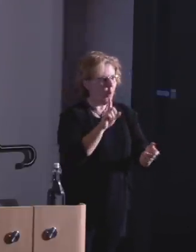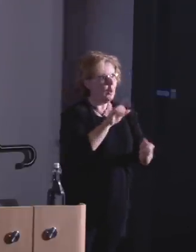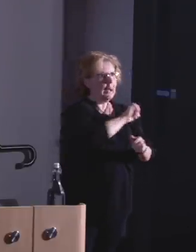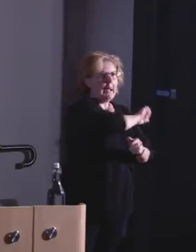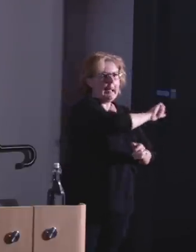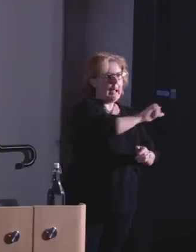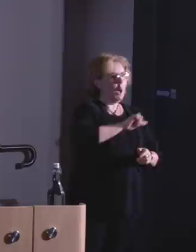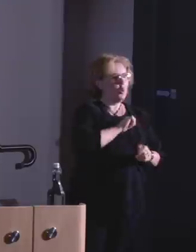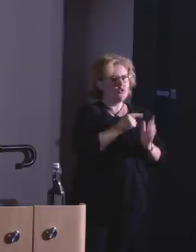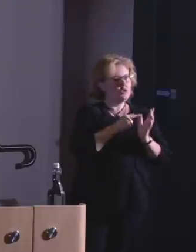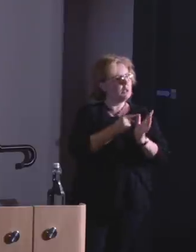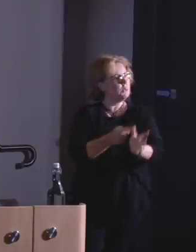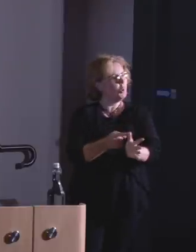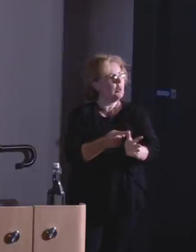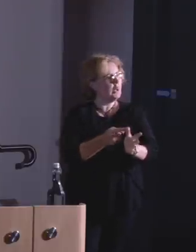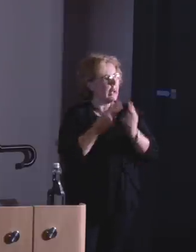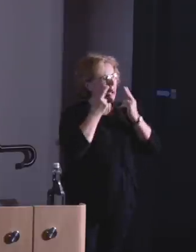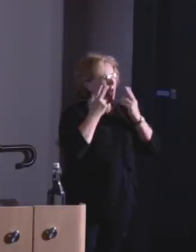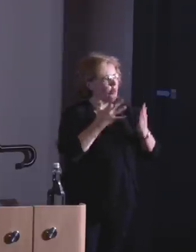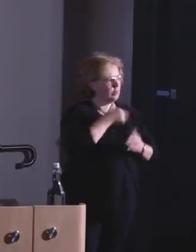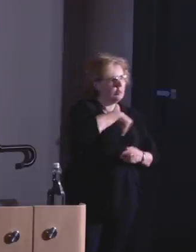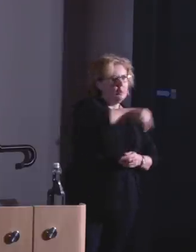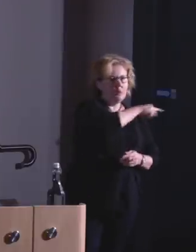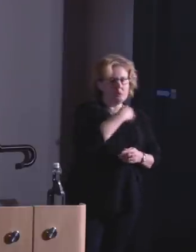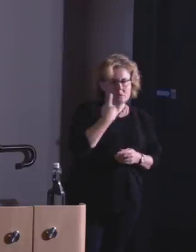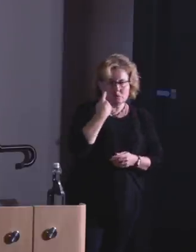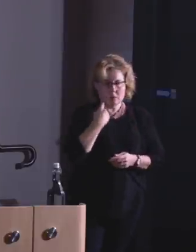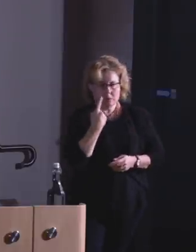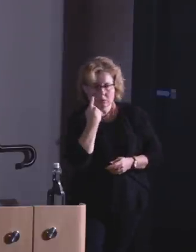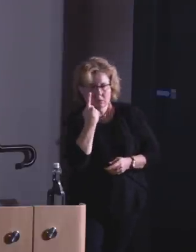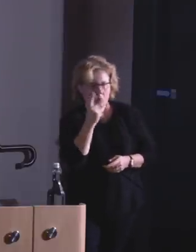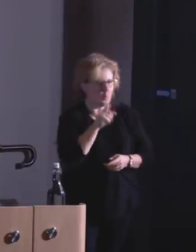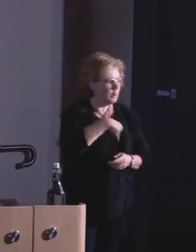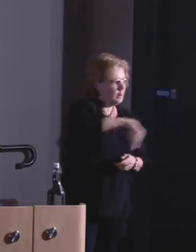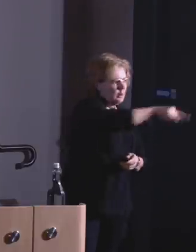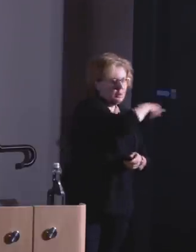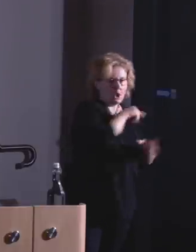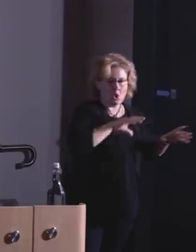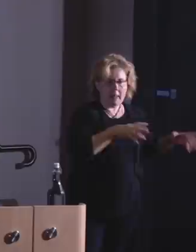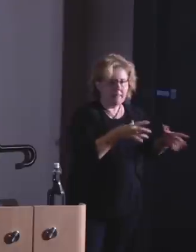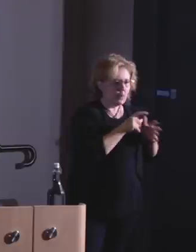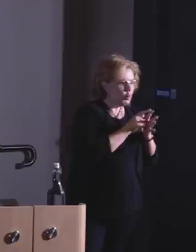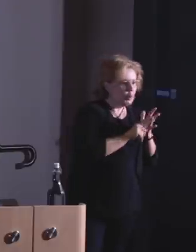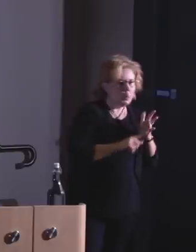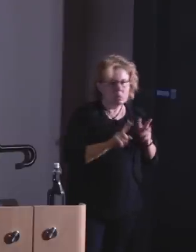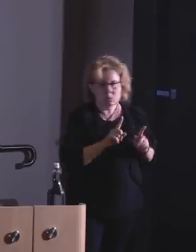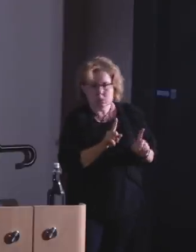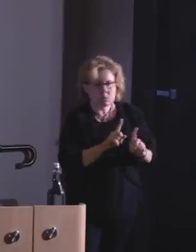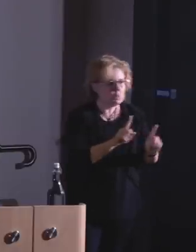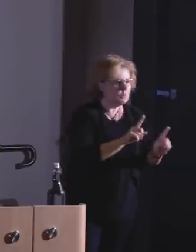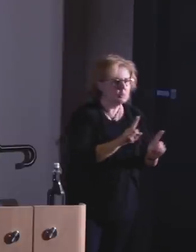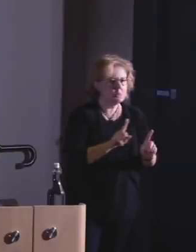The natural inclination is to try and see what our collective is doing.